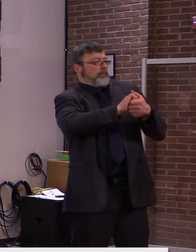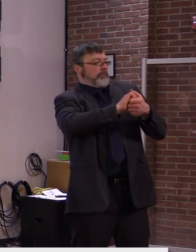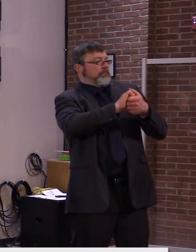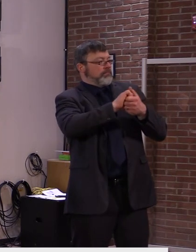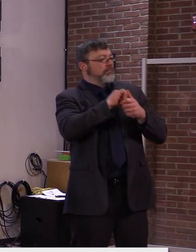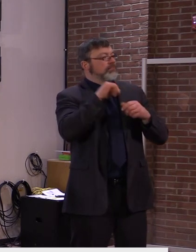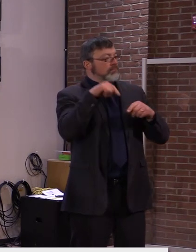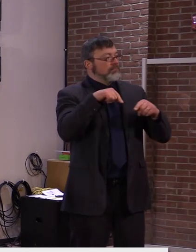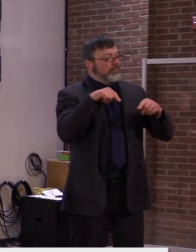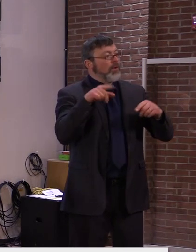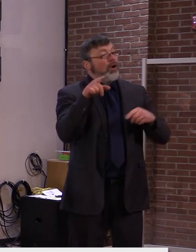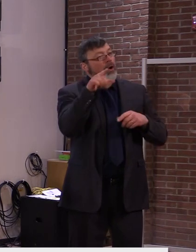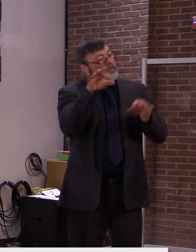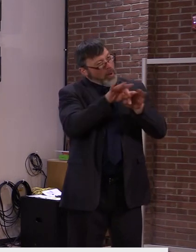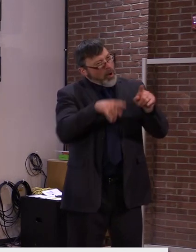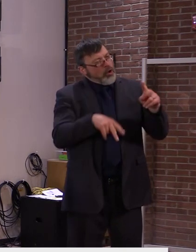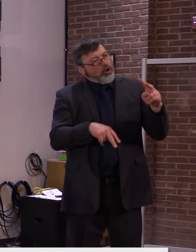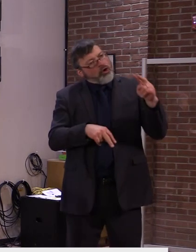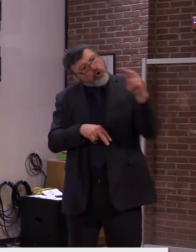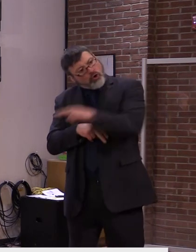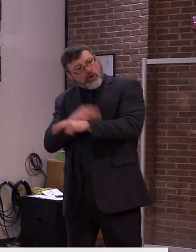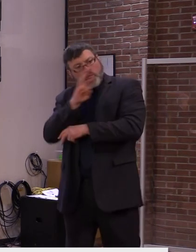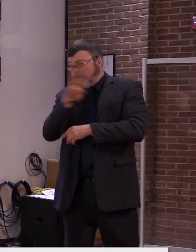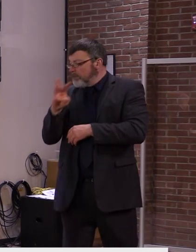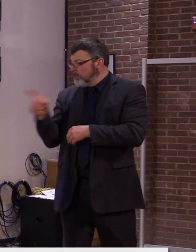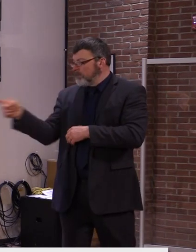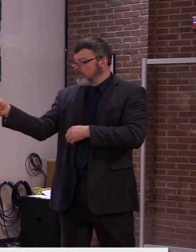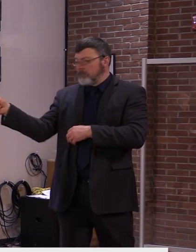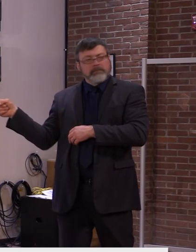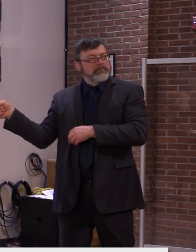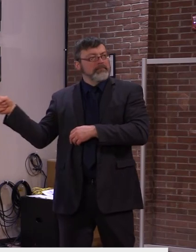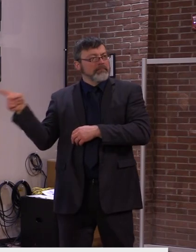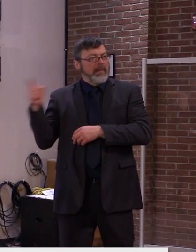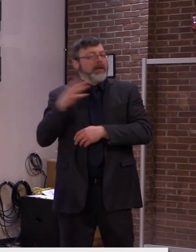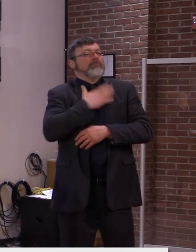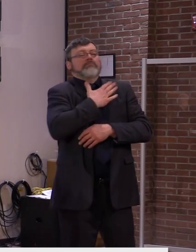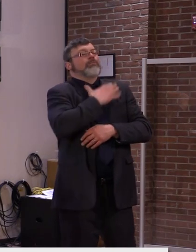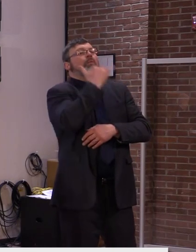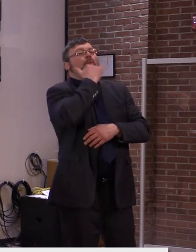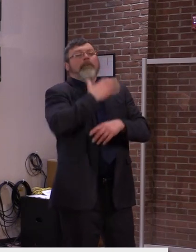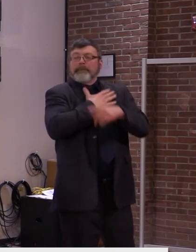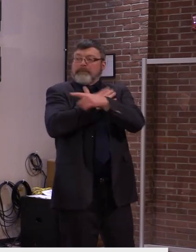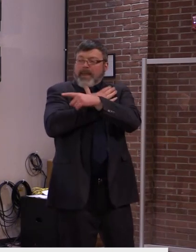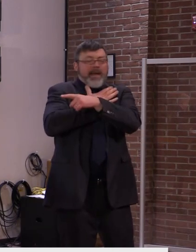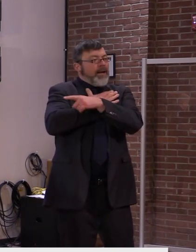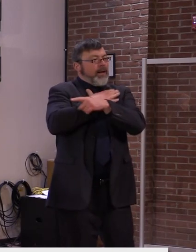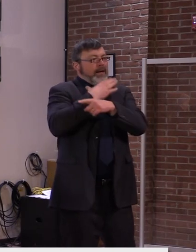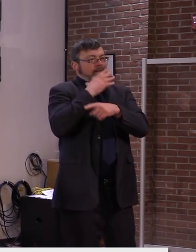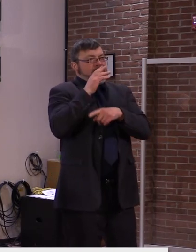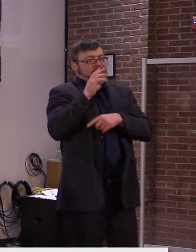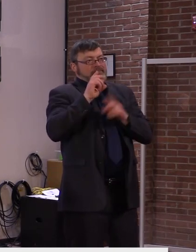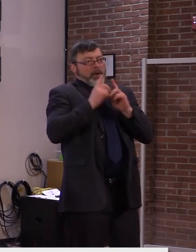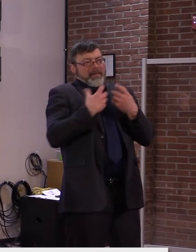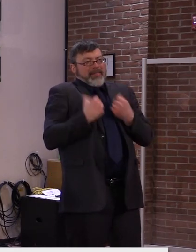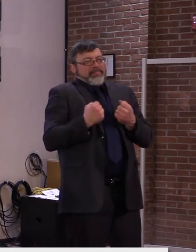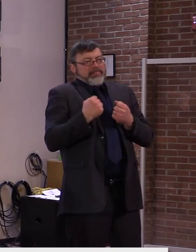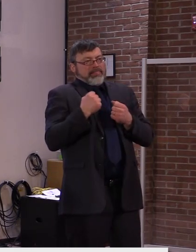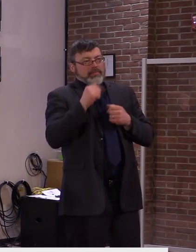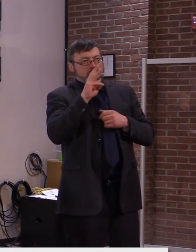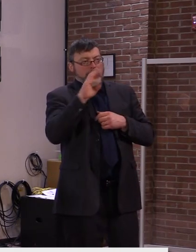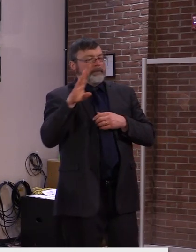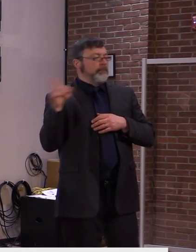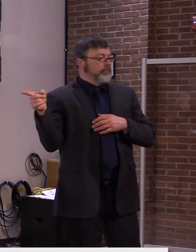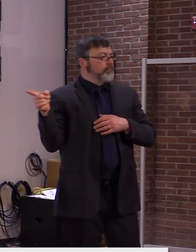Phase three, with an age grouping of 70 years old and older, is the smallest of the age group we have identified